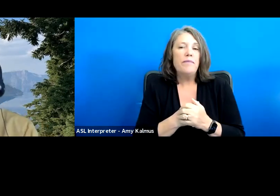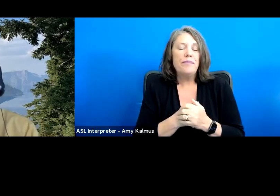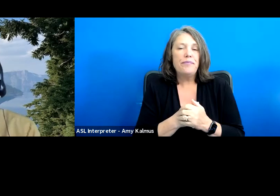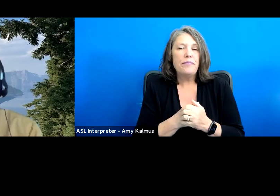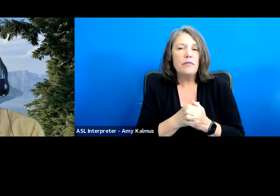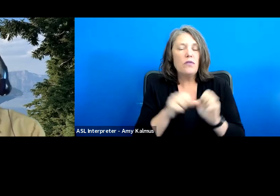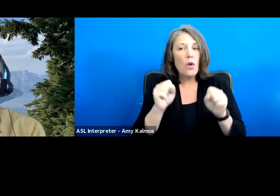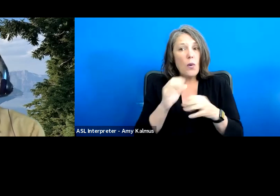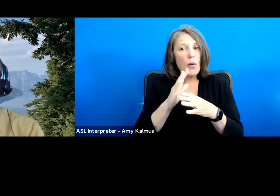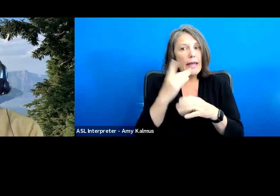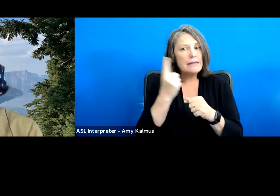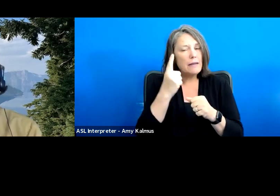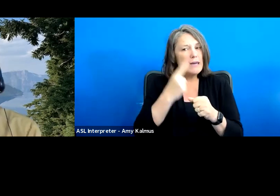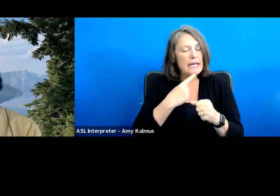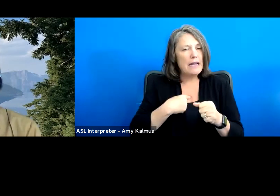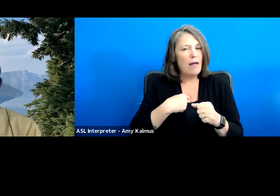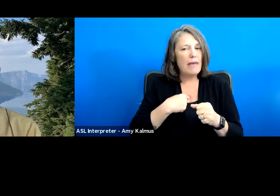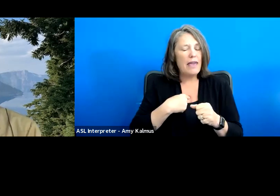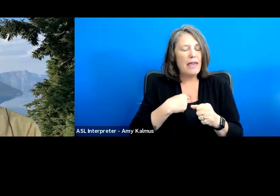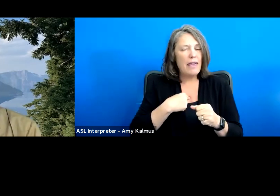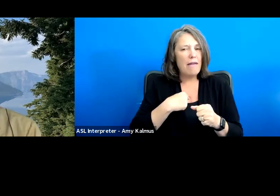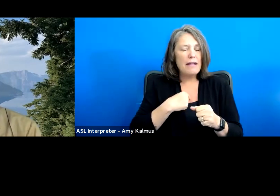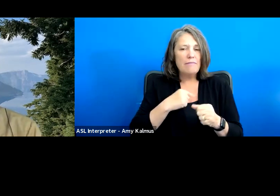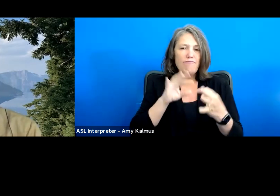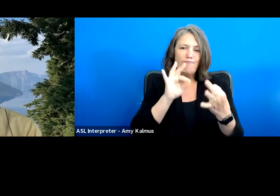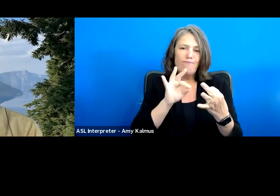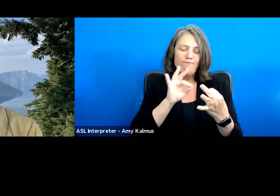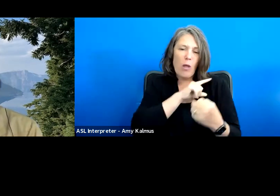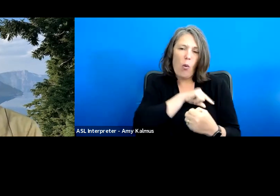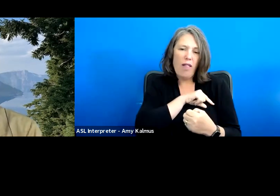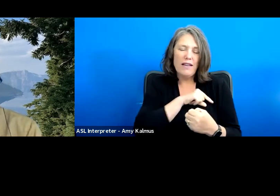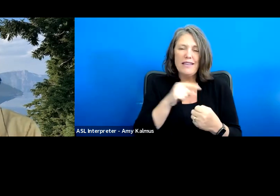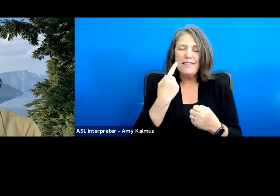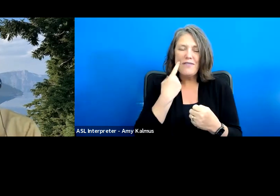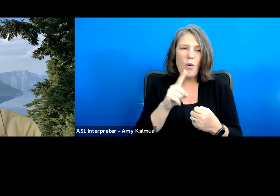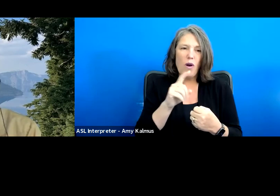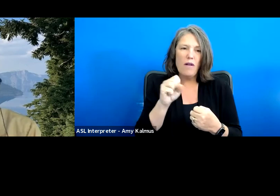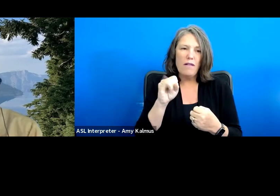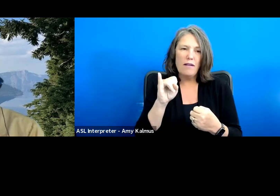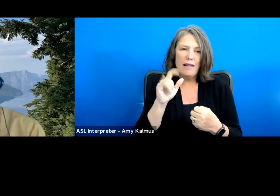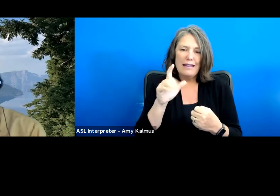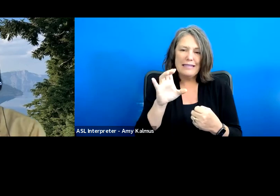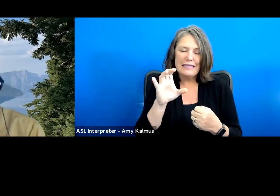can somebody share with me some ideal qualities of a SILC member?